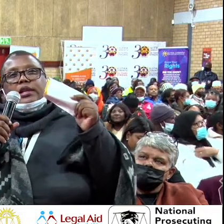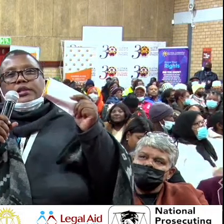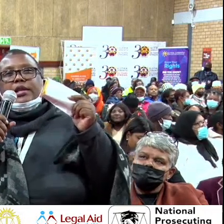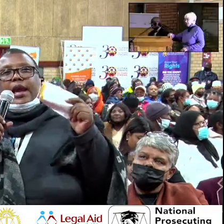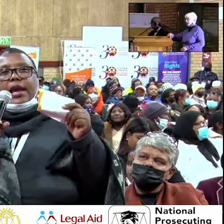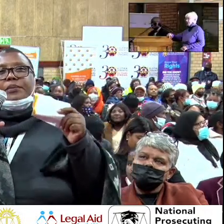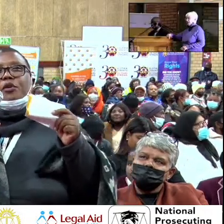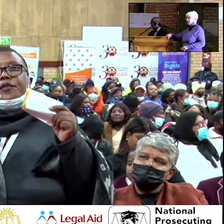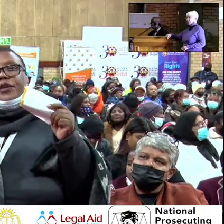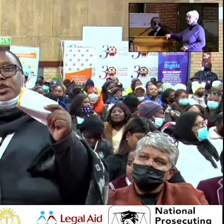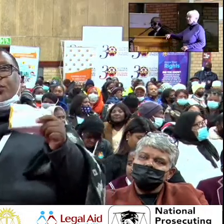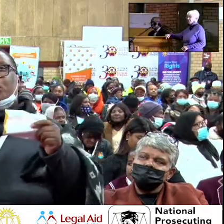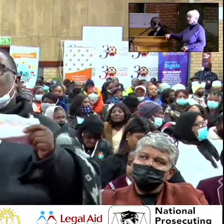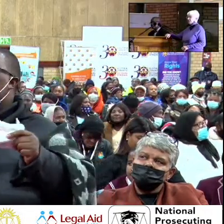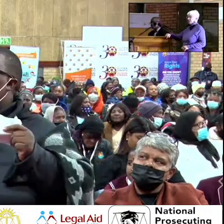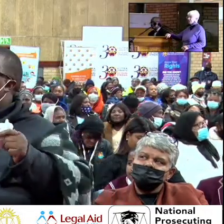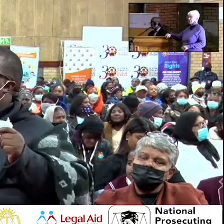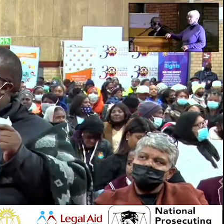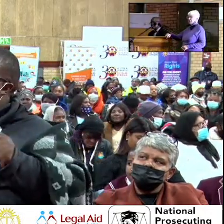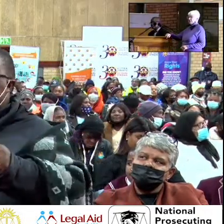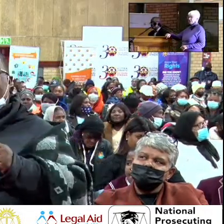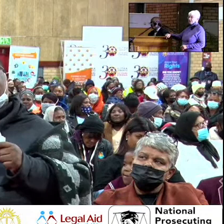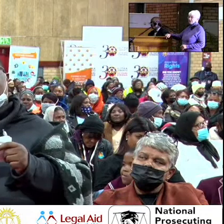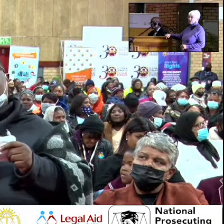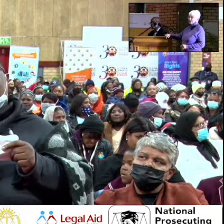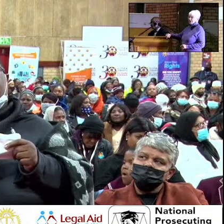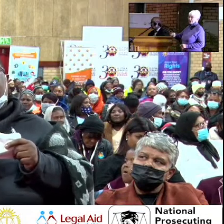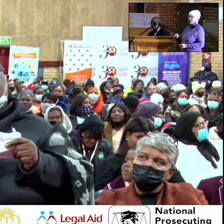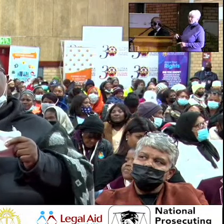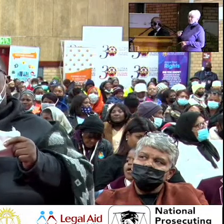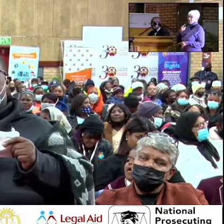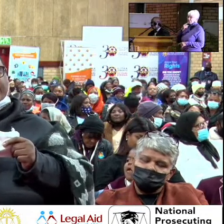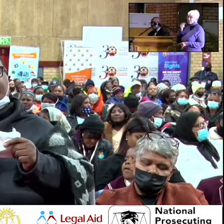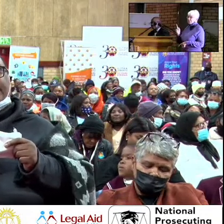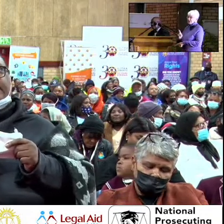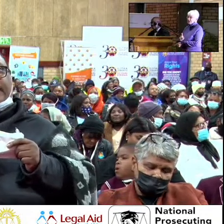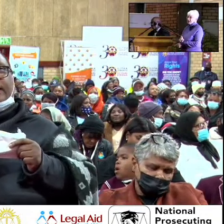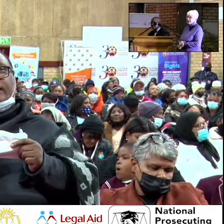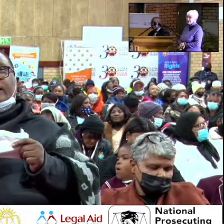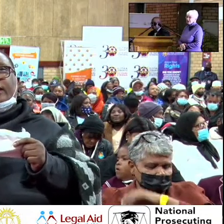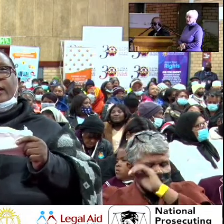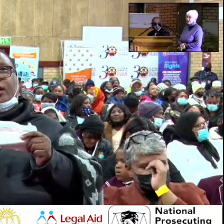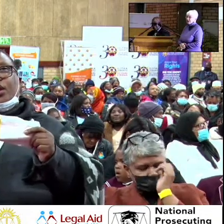it. The time of response when we call police is very vital.